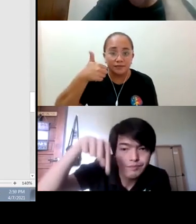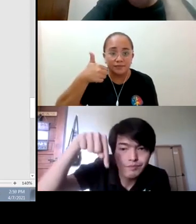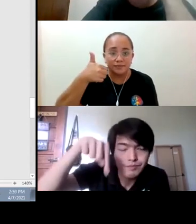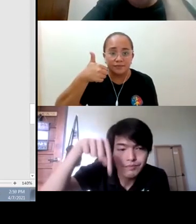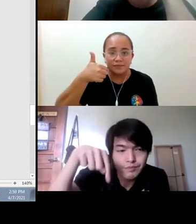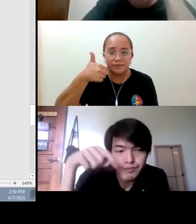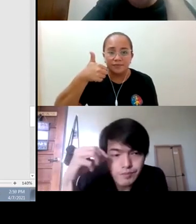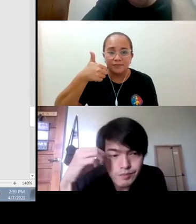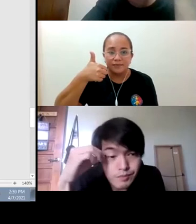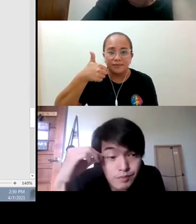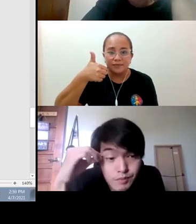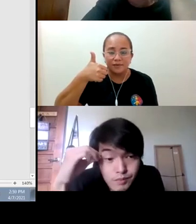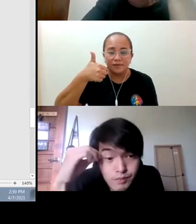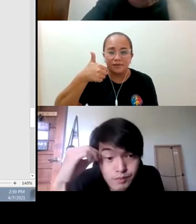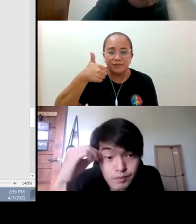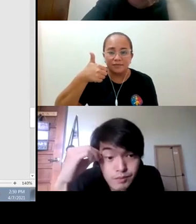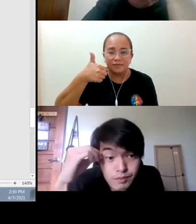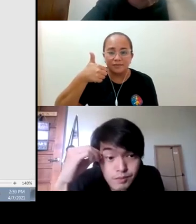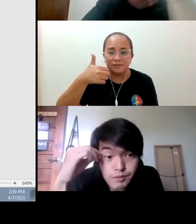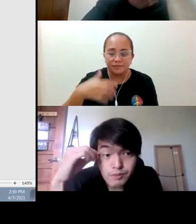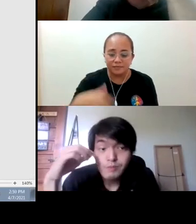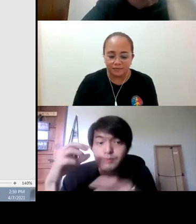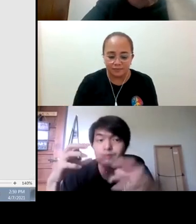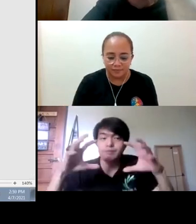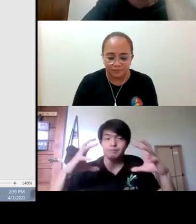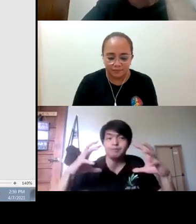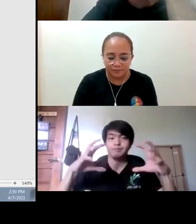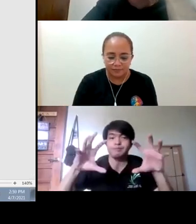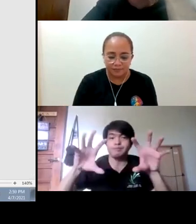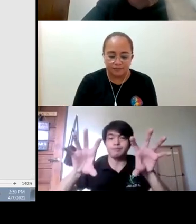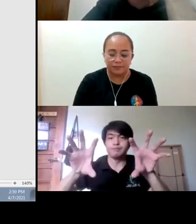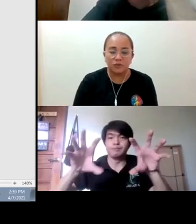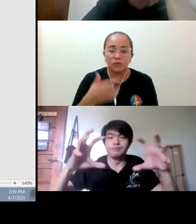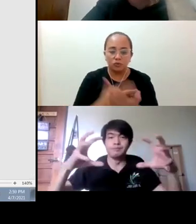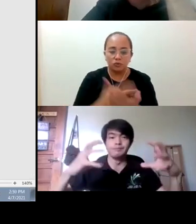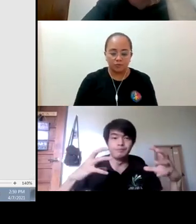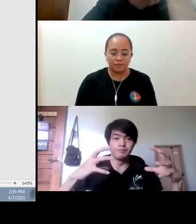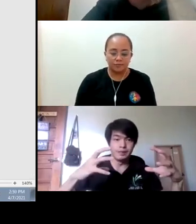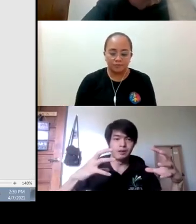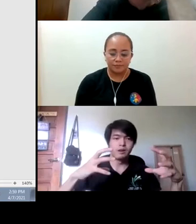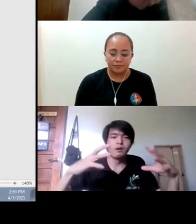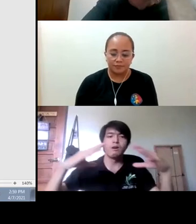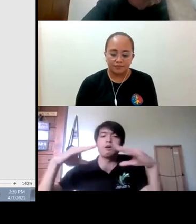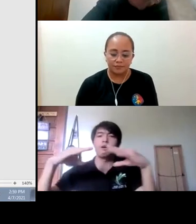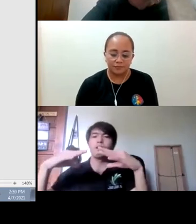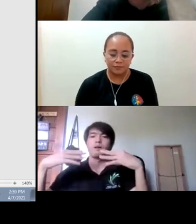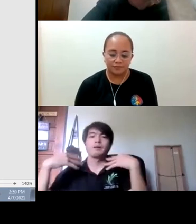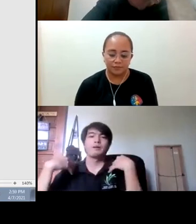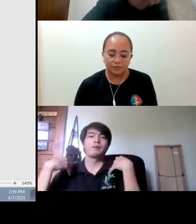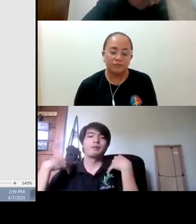So here is. Okay. Good. This is the